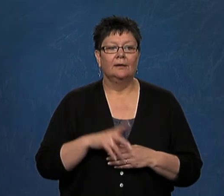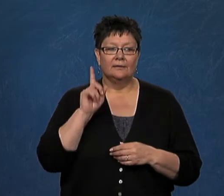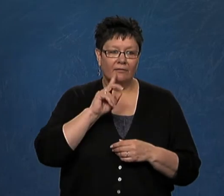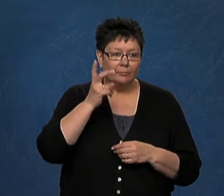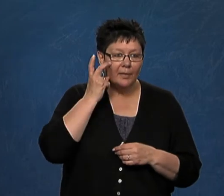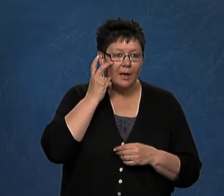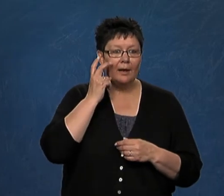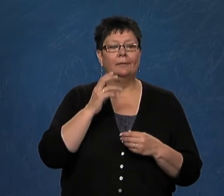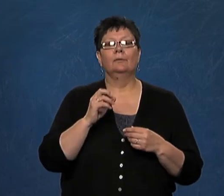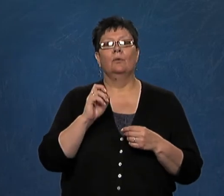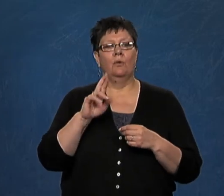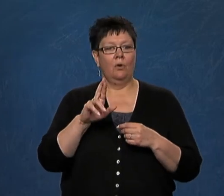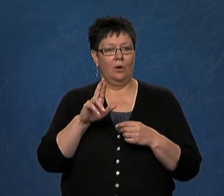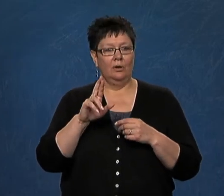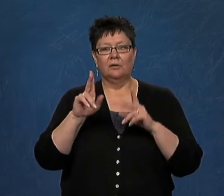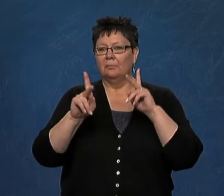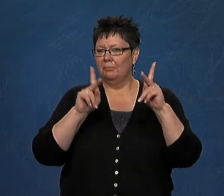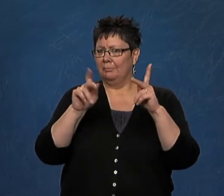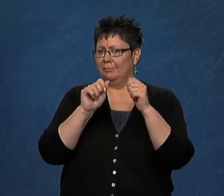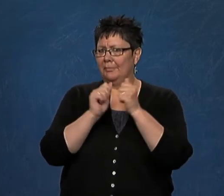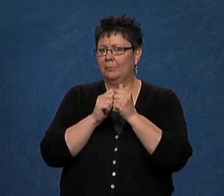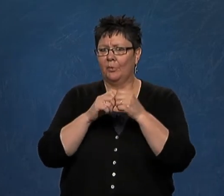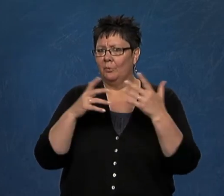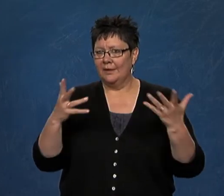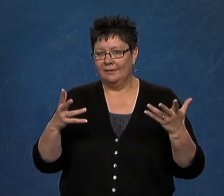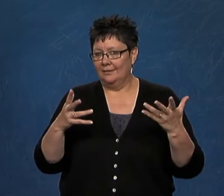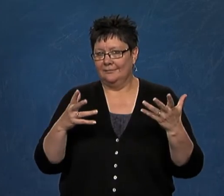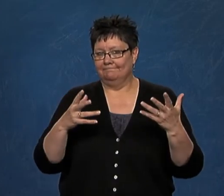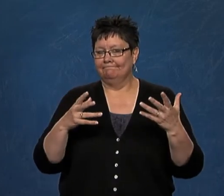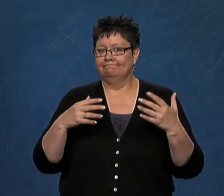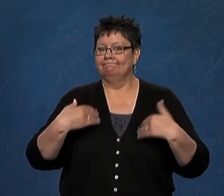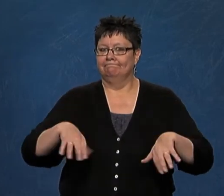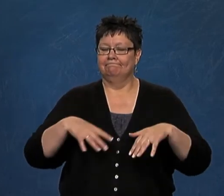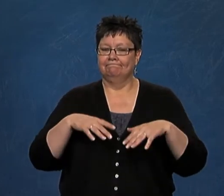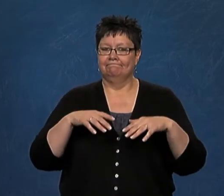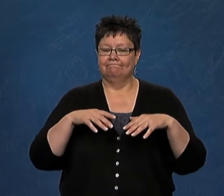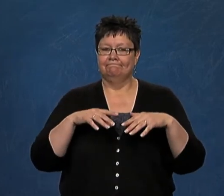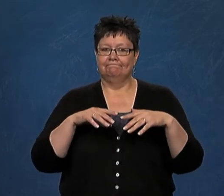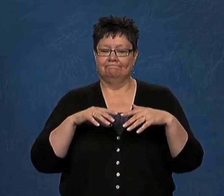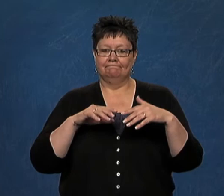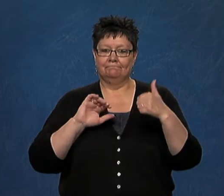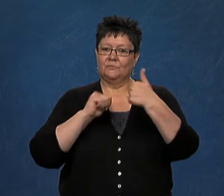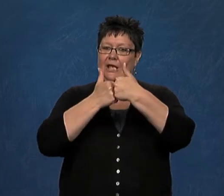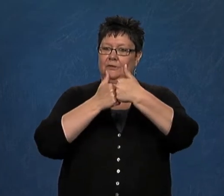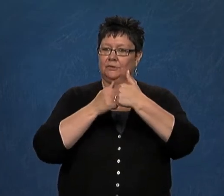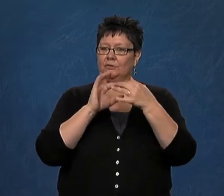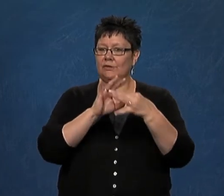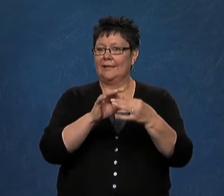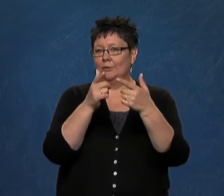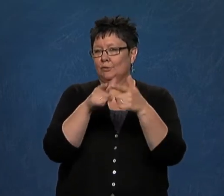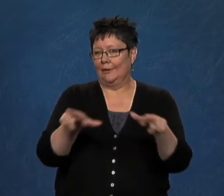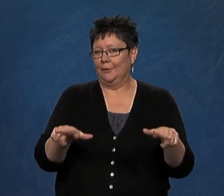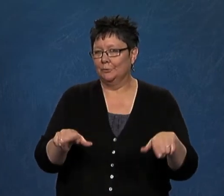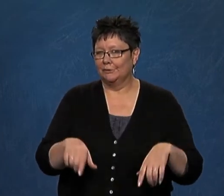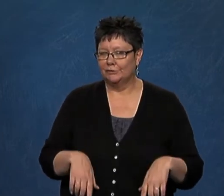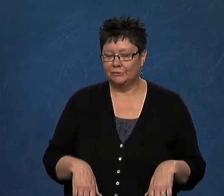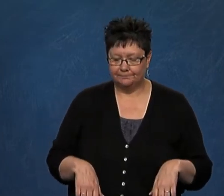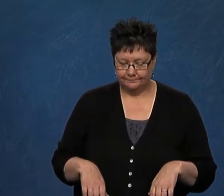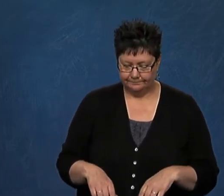technology on top of that, it would not be recommended. Or people that are deaf-blind, close vision, or have